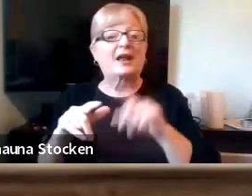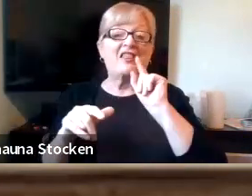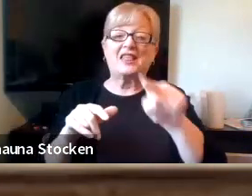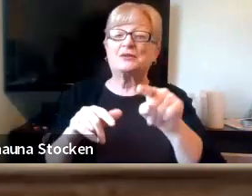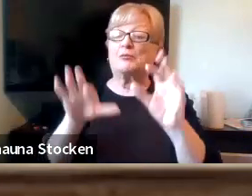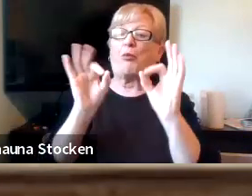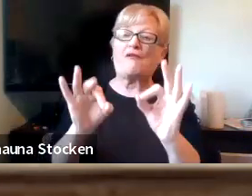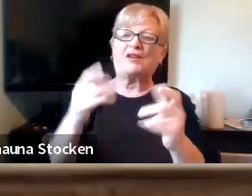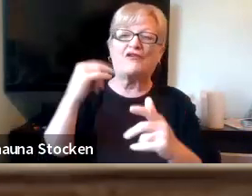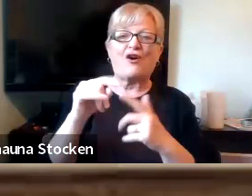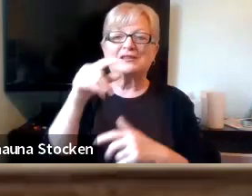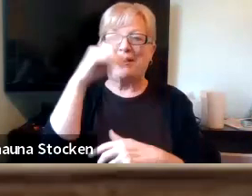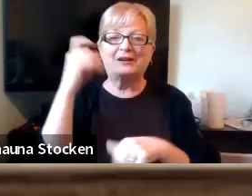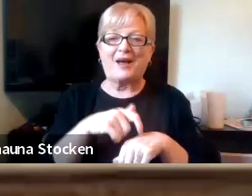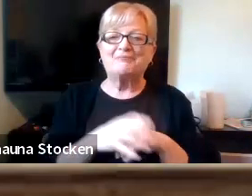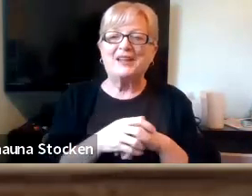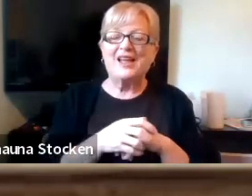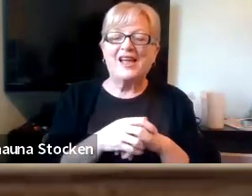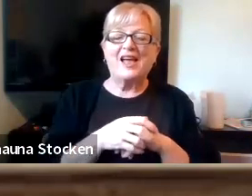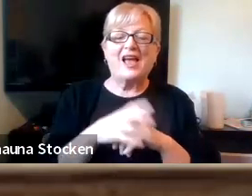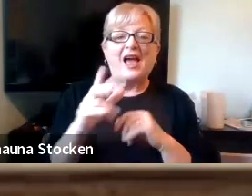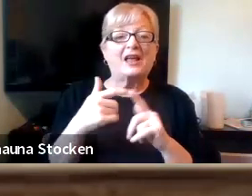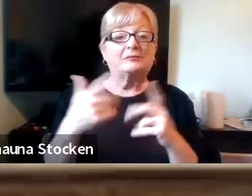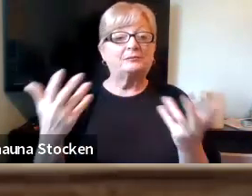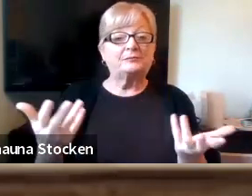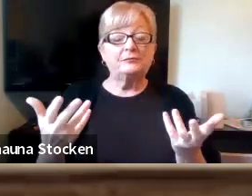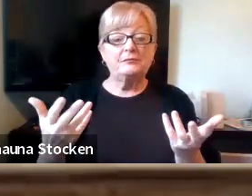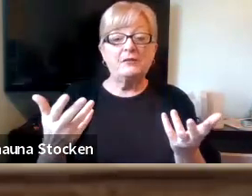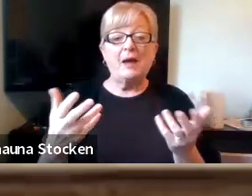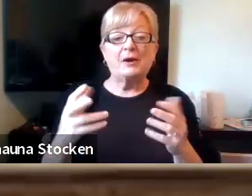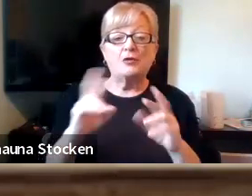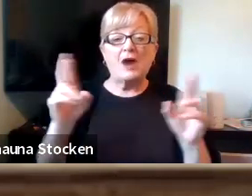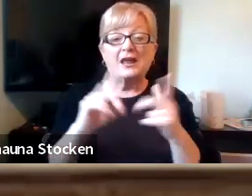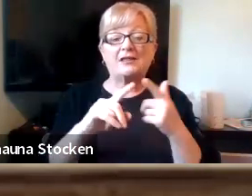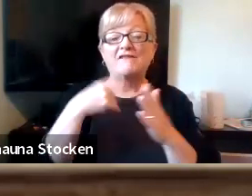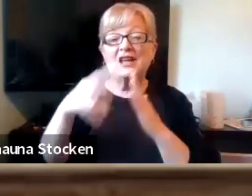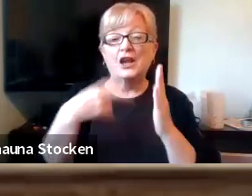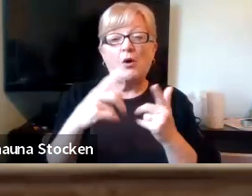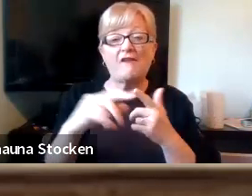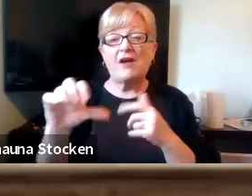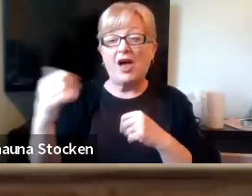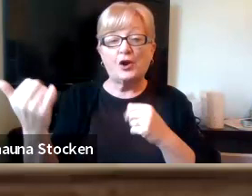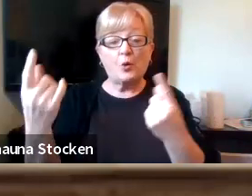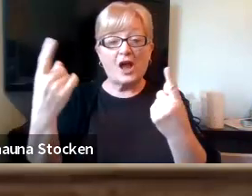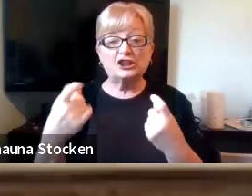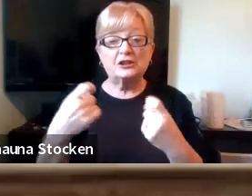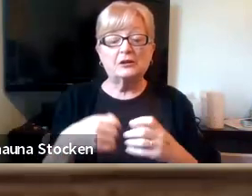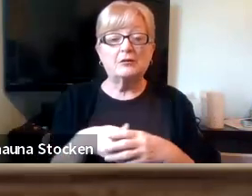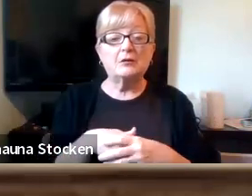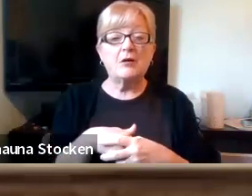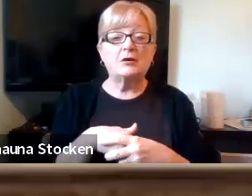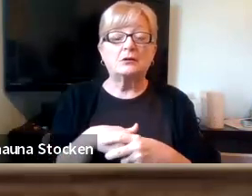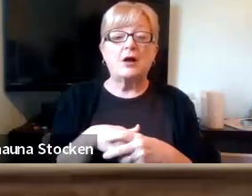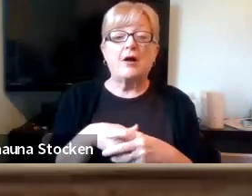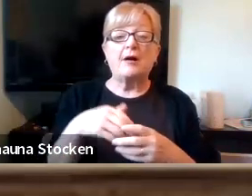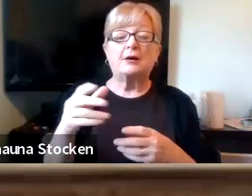If anyone has any questions while I am prepping the video. Kelly, is there a ballpark for